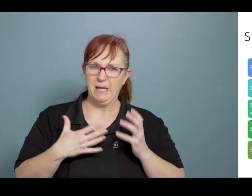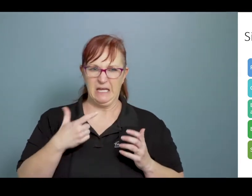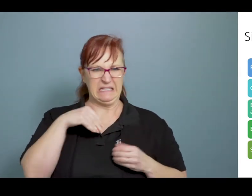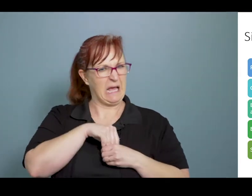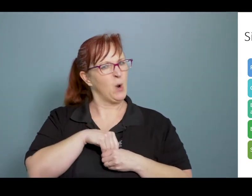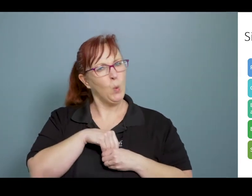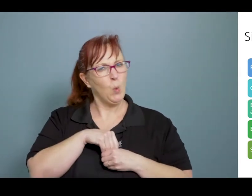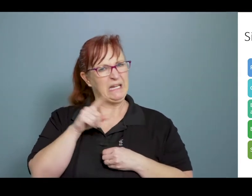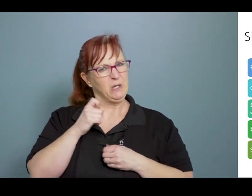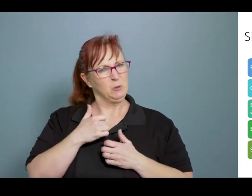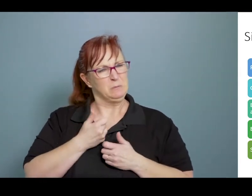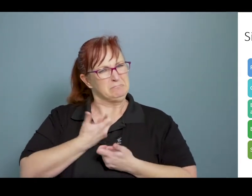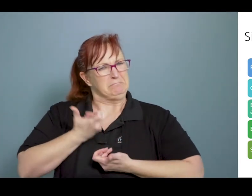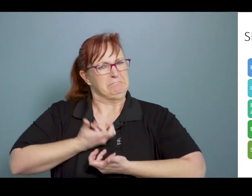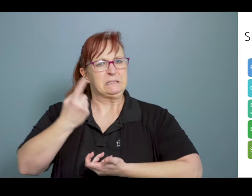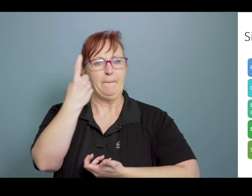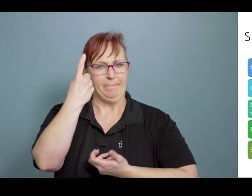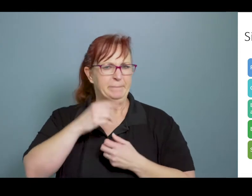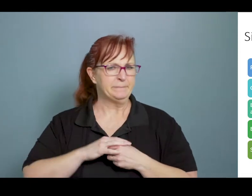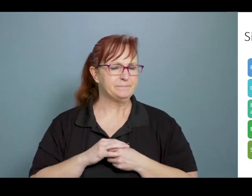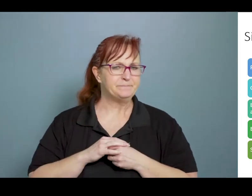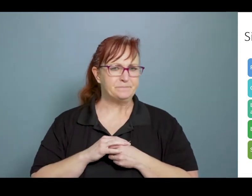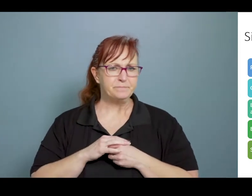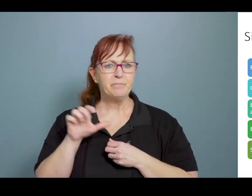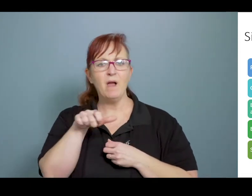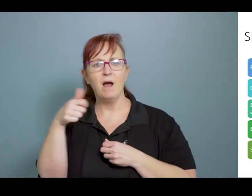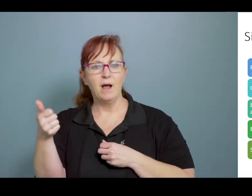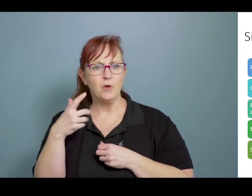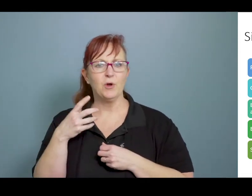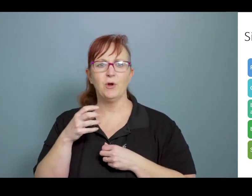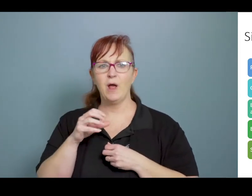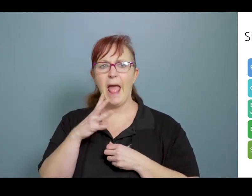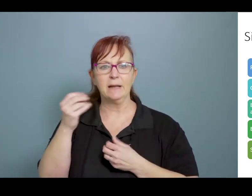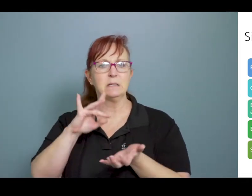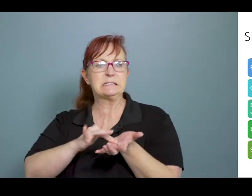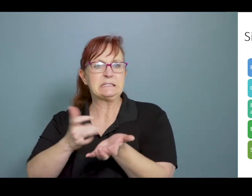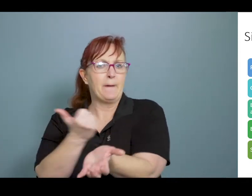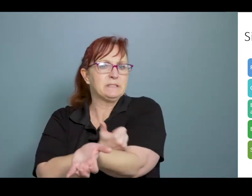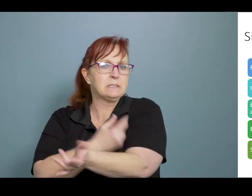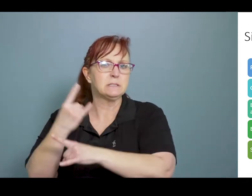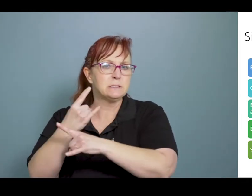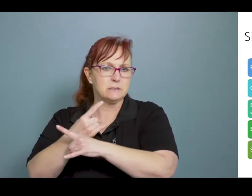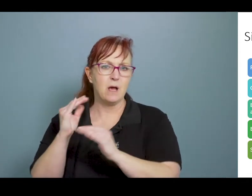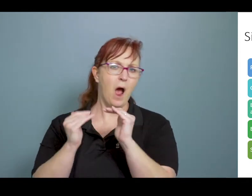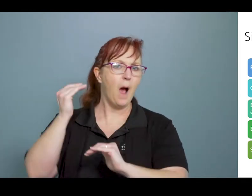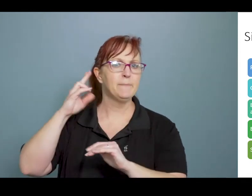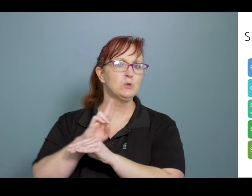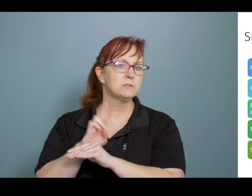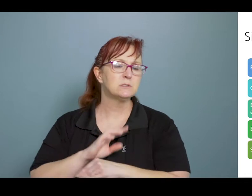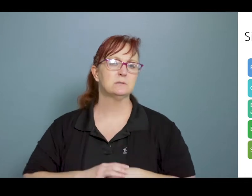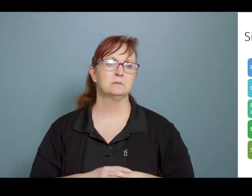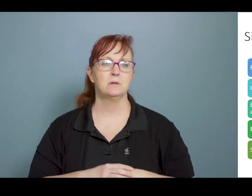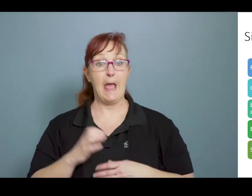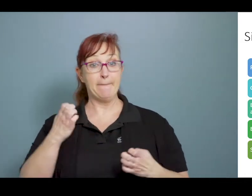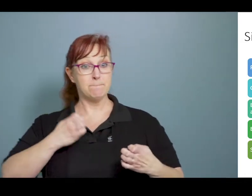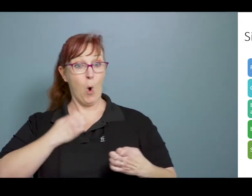not going the way that we would hope. And then also substance use. Emotional signs of